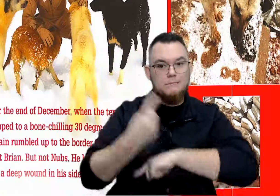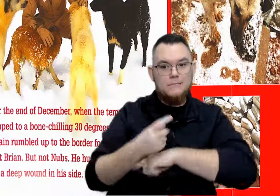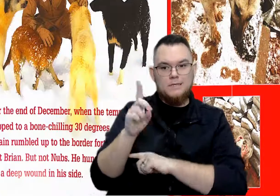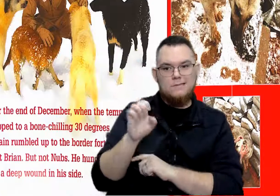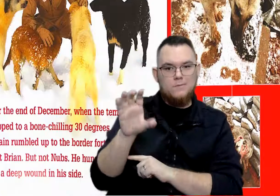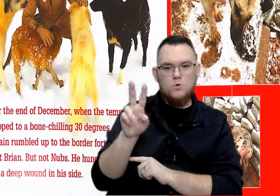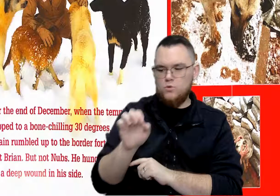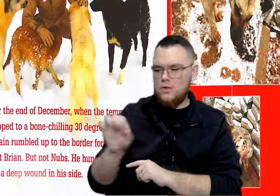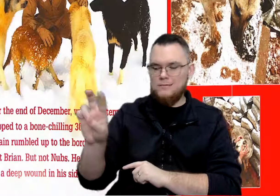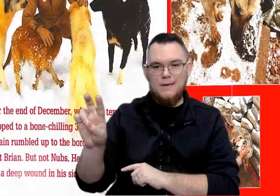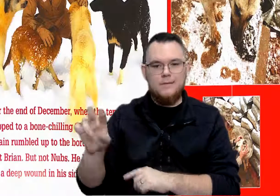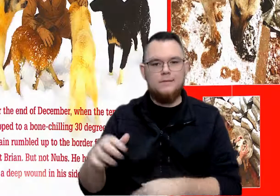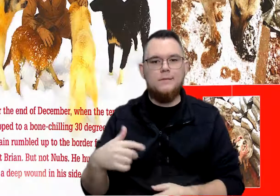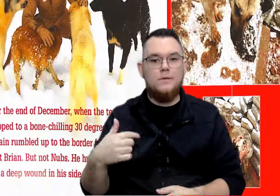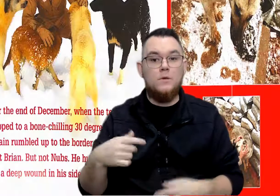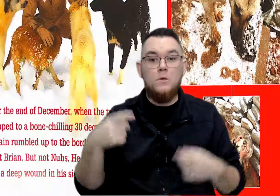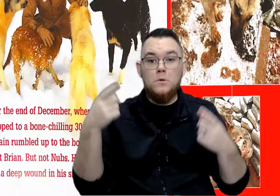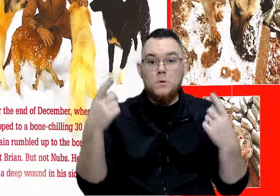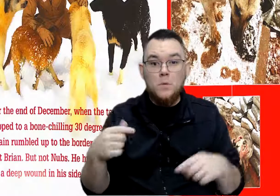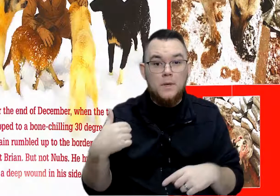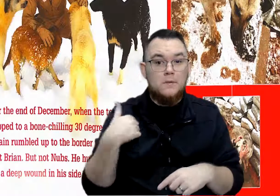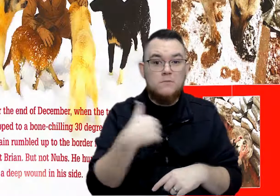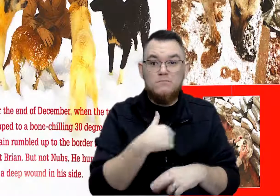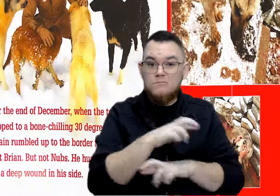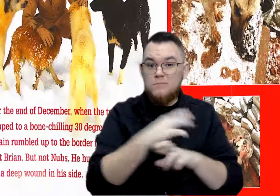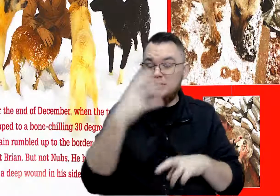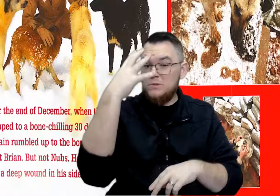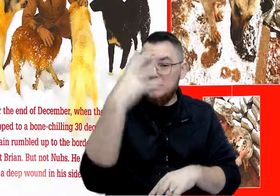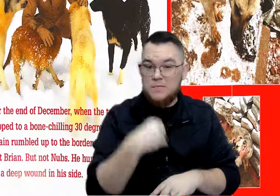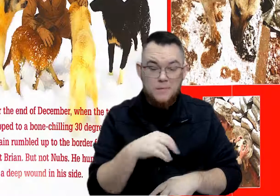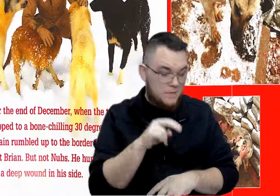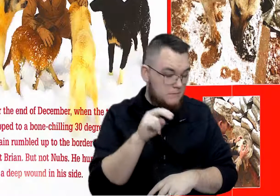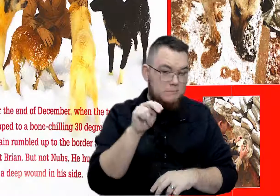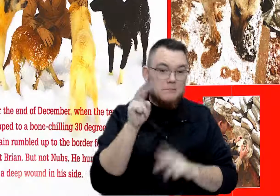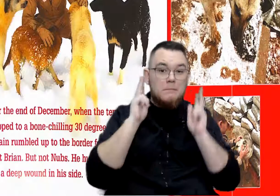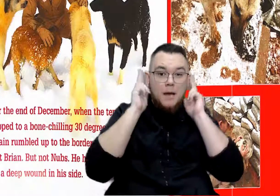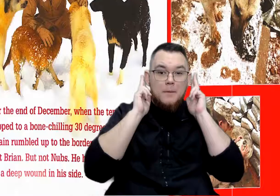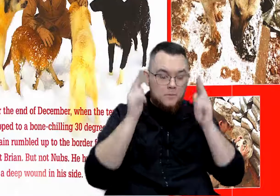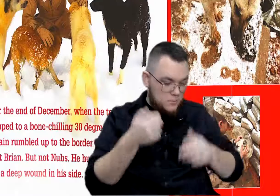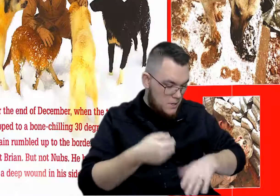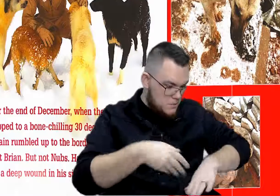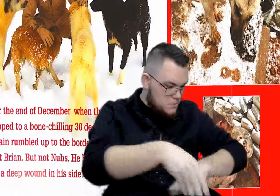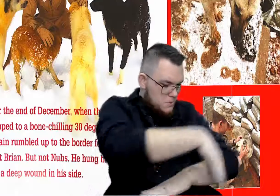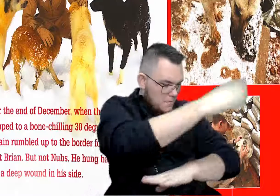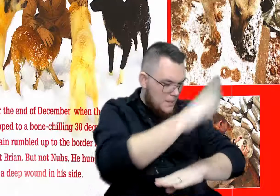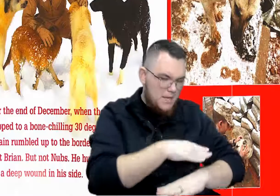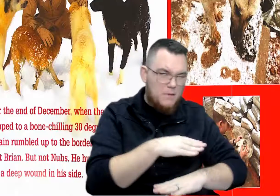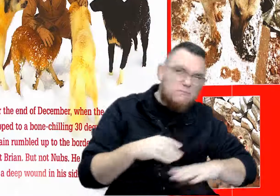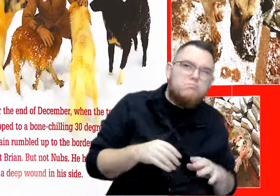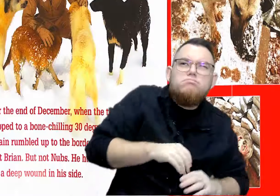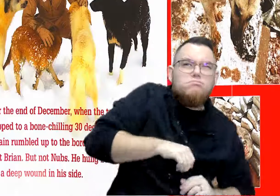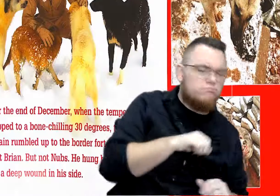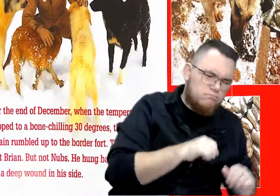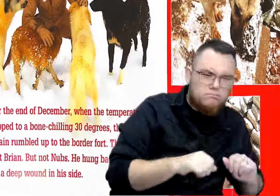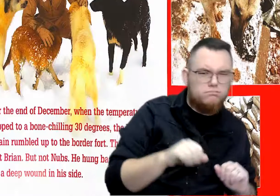We tried to put a blanket on Nubs when we bedded down for the night in the desert, but he wouldn't let us. I said a prayer for him. He